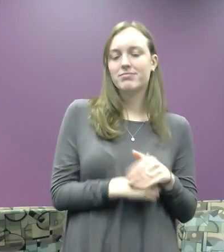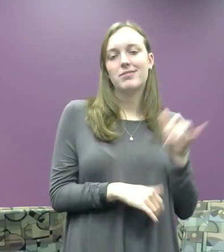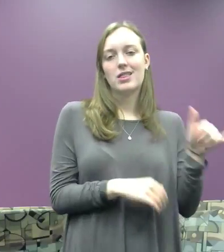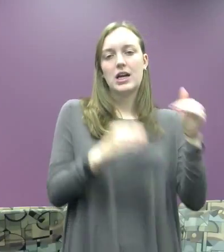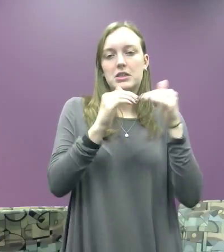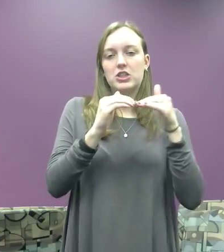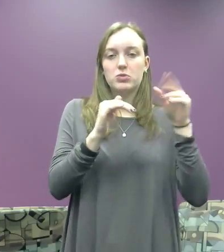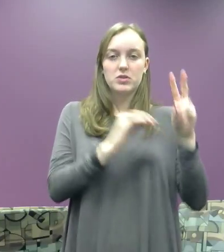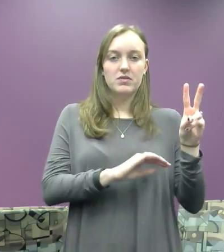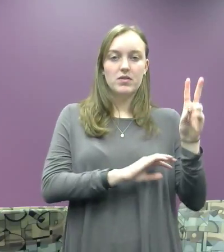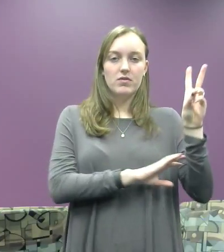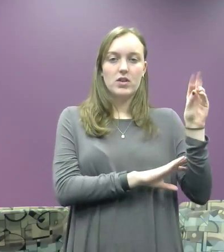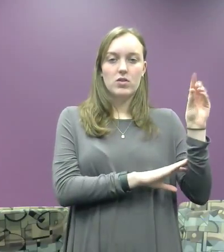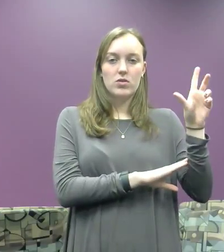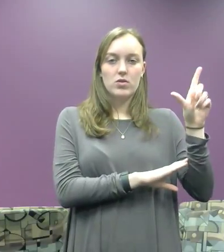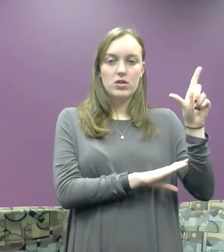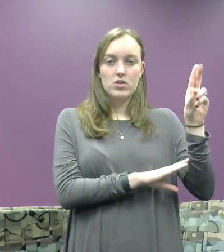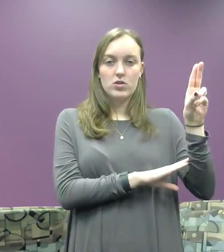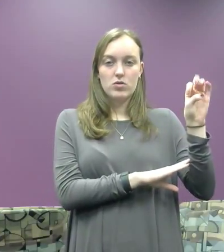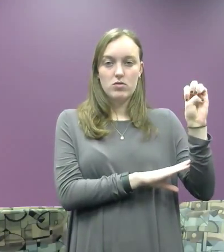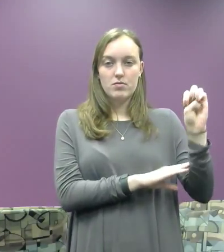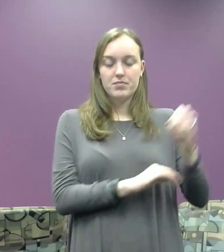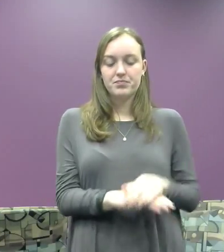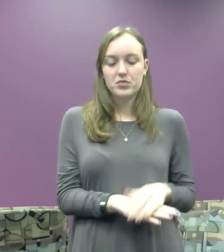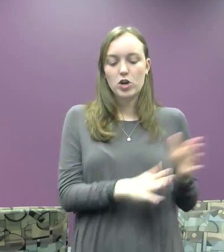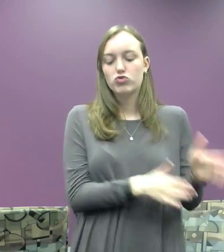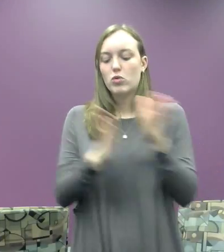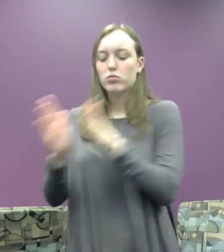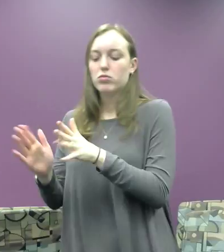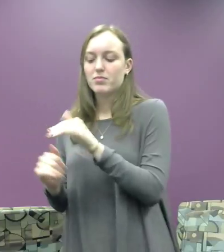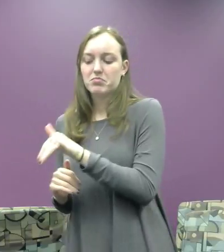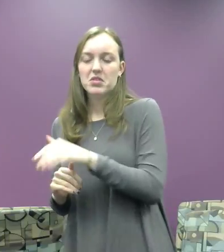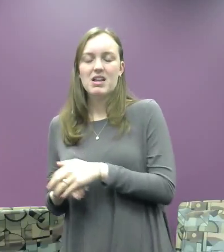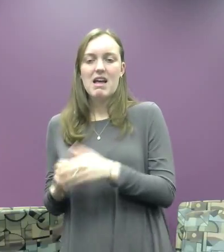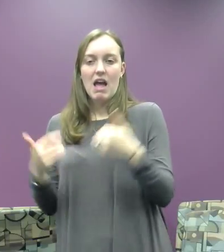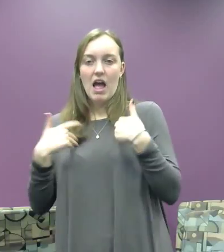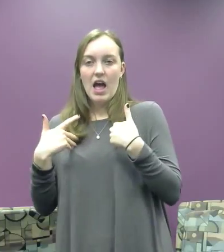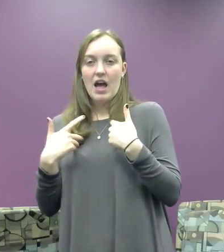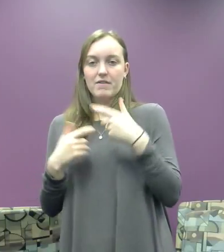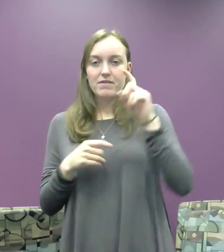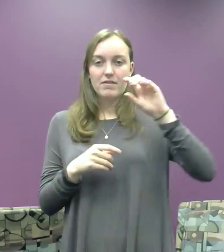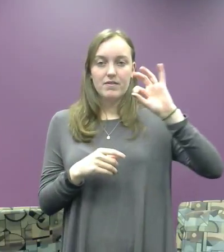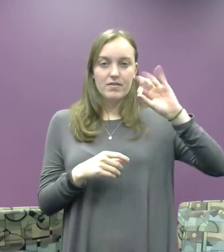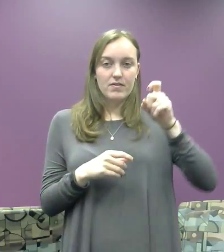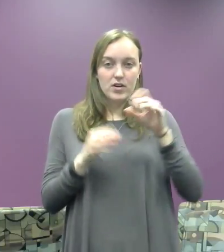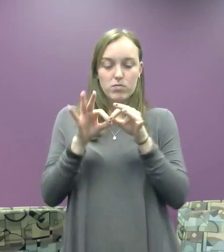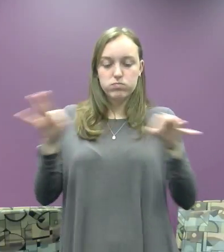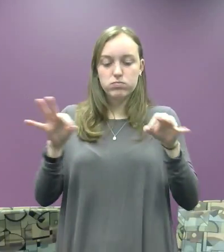Now, let's go back. I mentioned that we have a formula for doing these things. Let's go back and see what that formula is. If